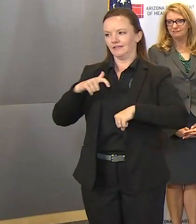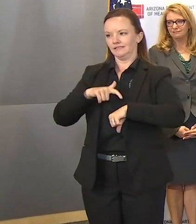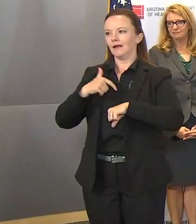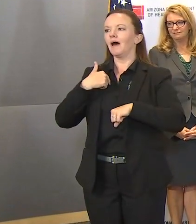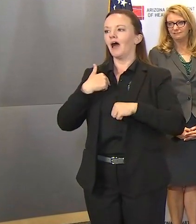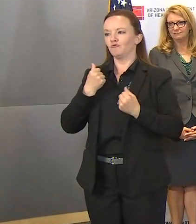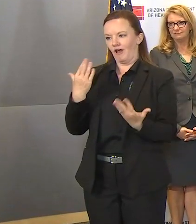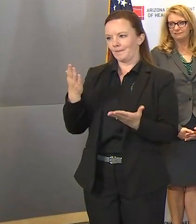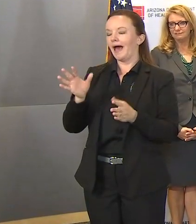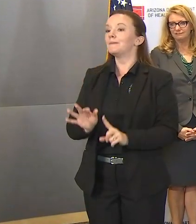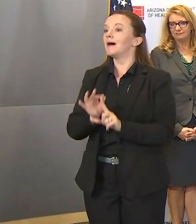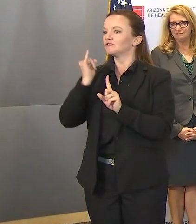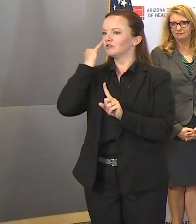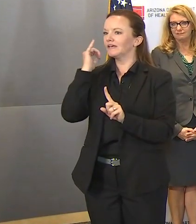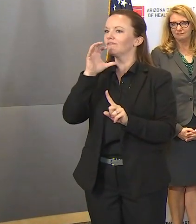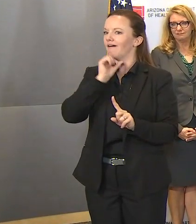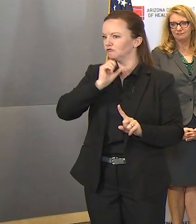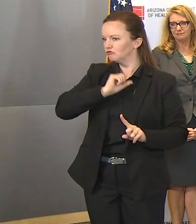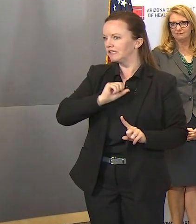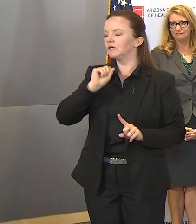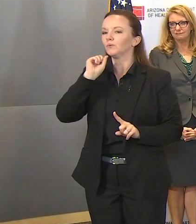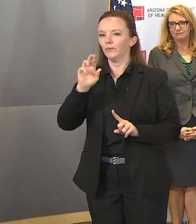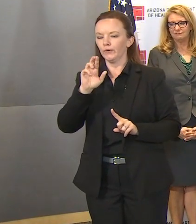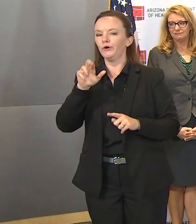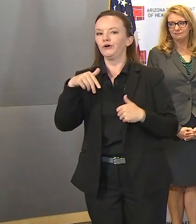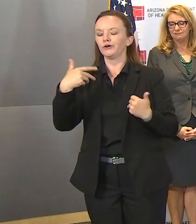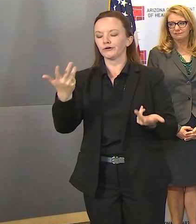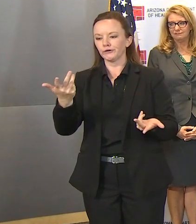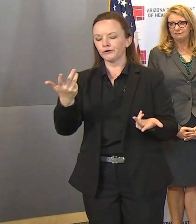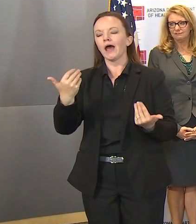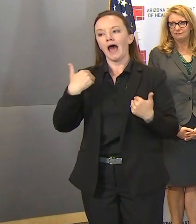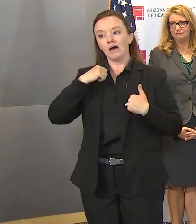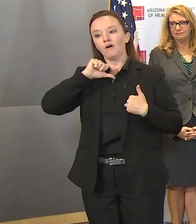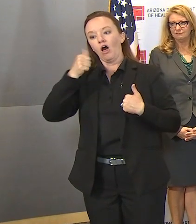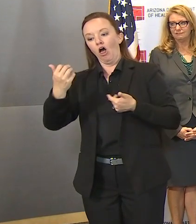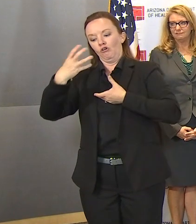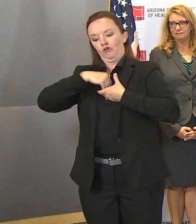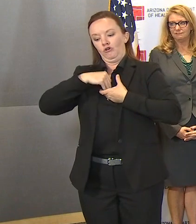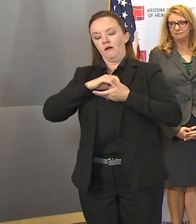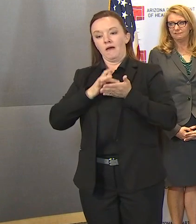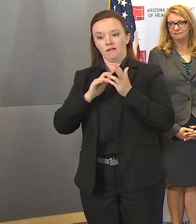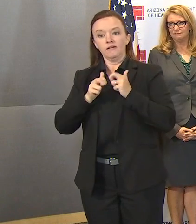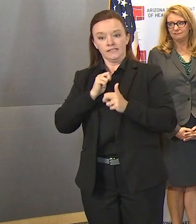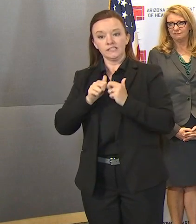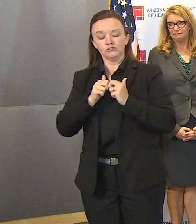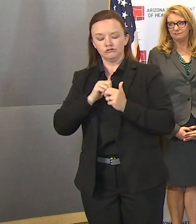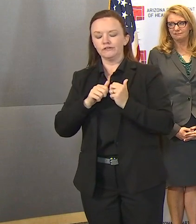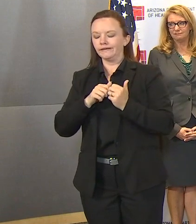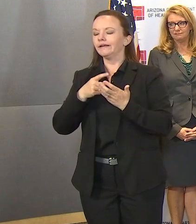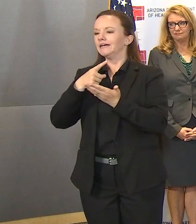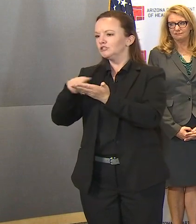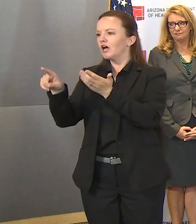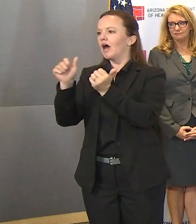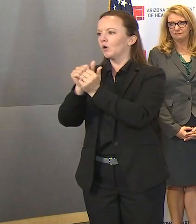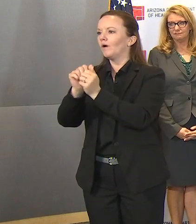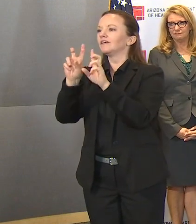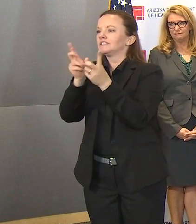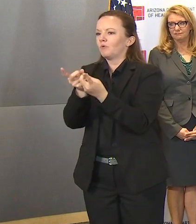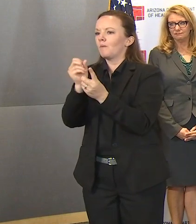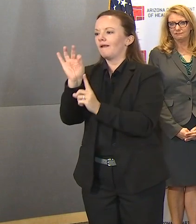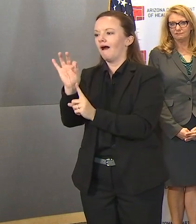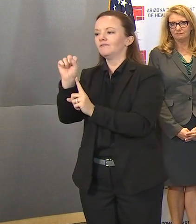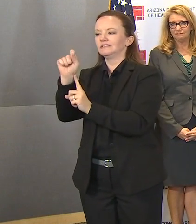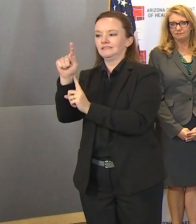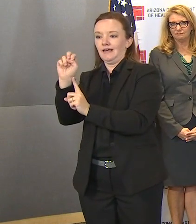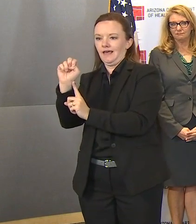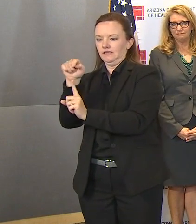recommend, especially if you're elderly or have an underlying medical condition, check the Department of State's recommendations,